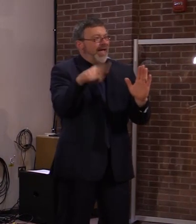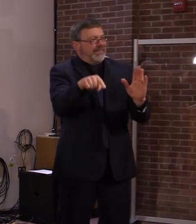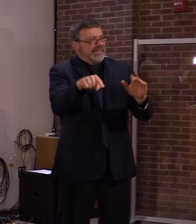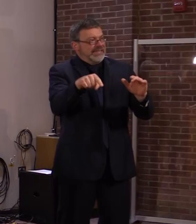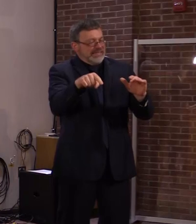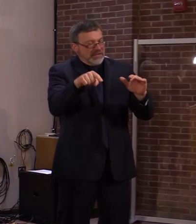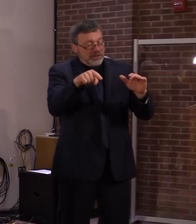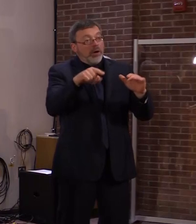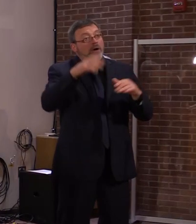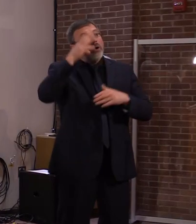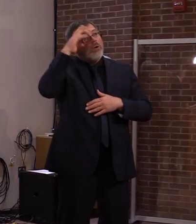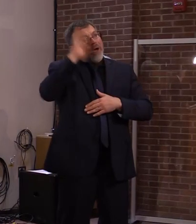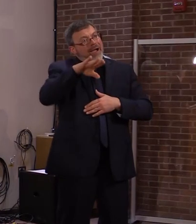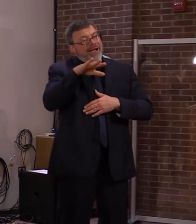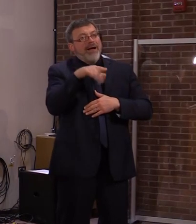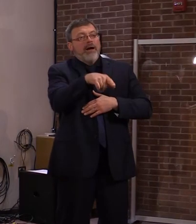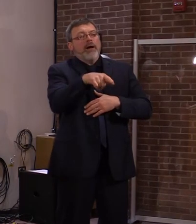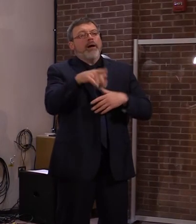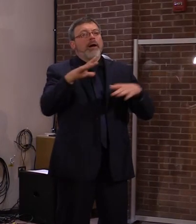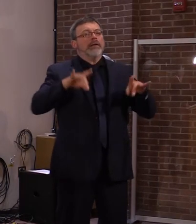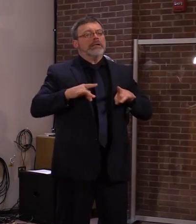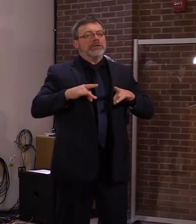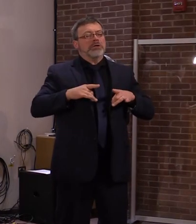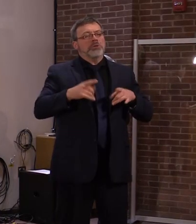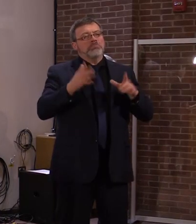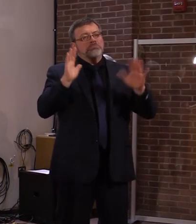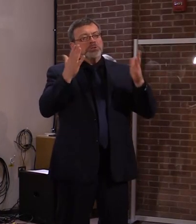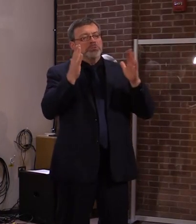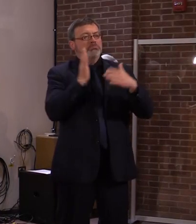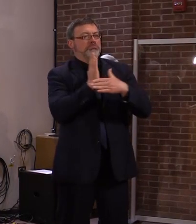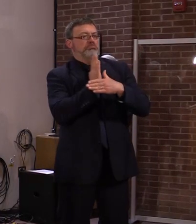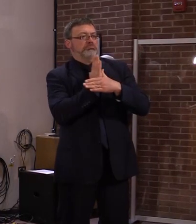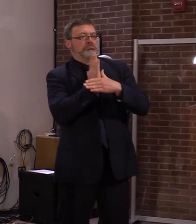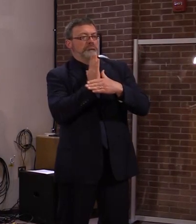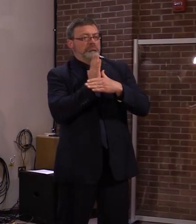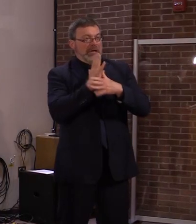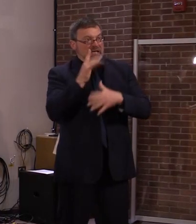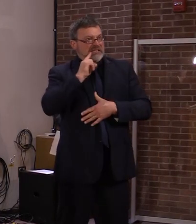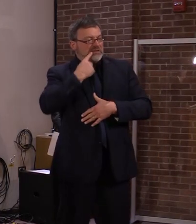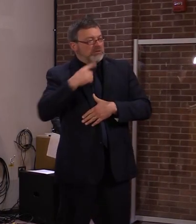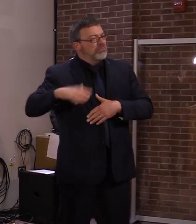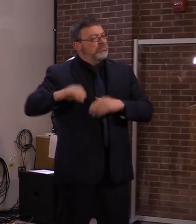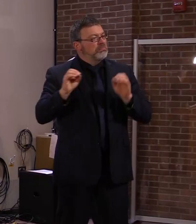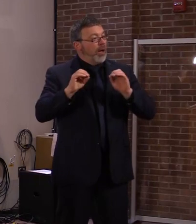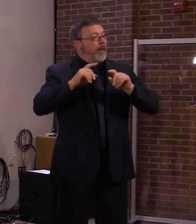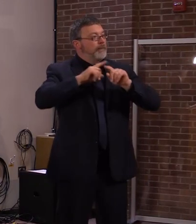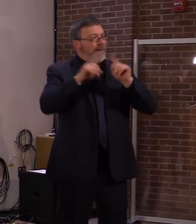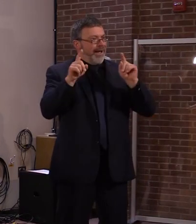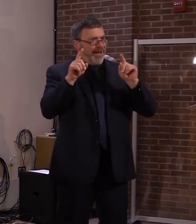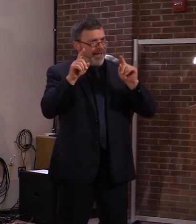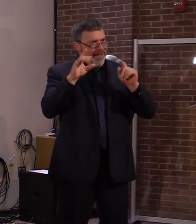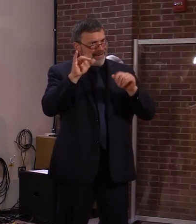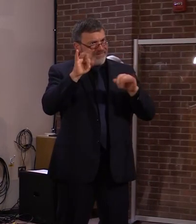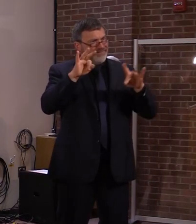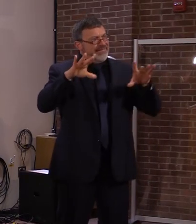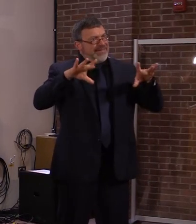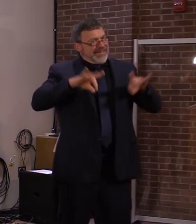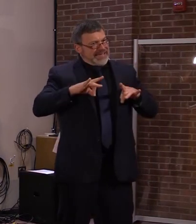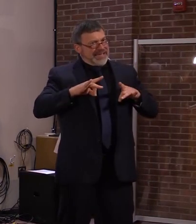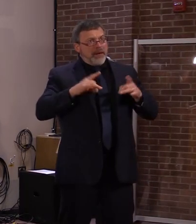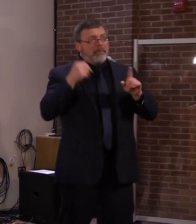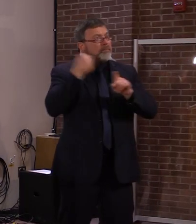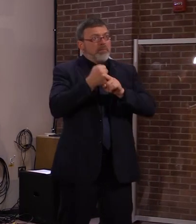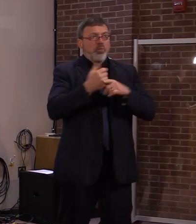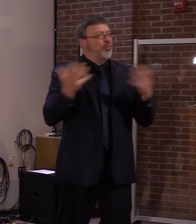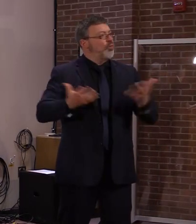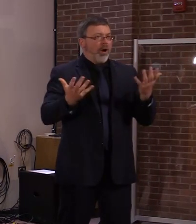have mild illnesses, cases can be disruptive for families, like not being able to go to school